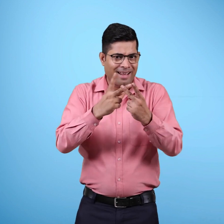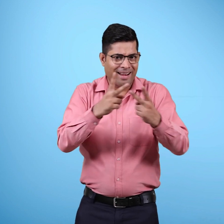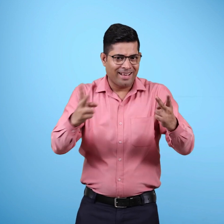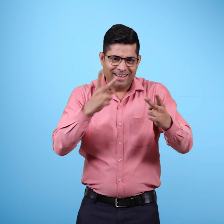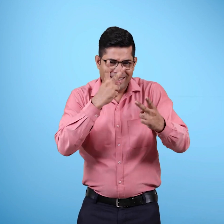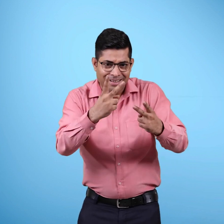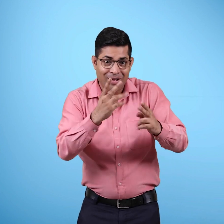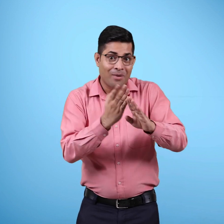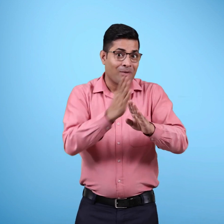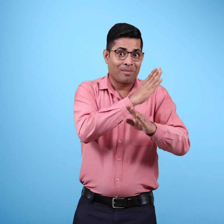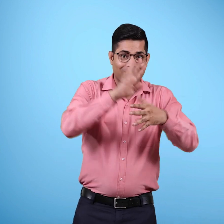can you now classify